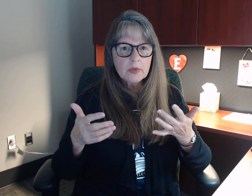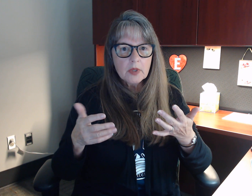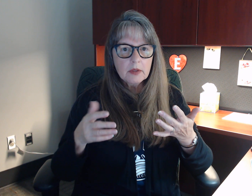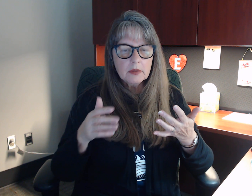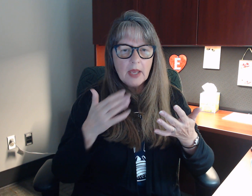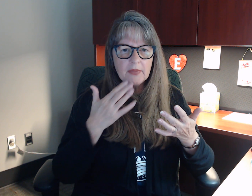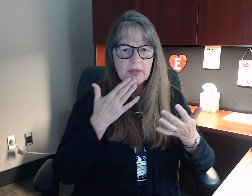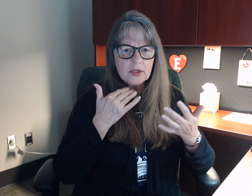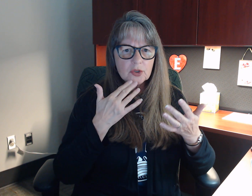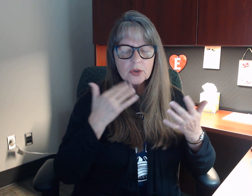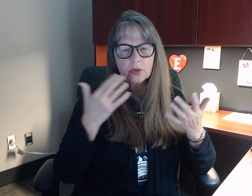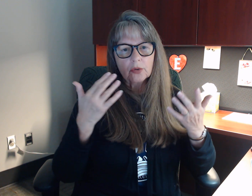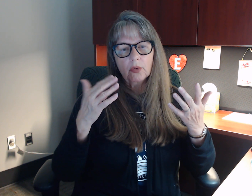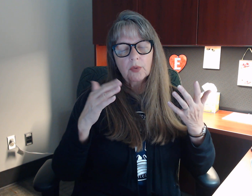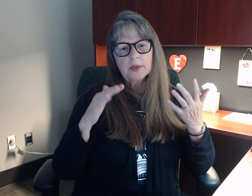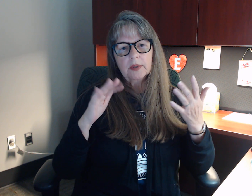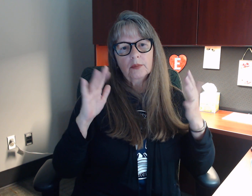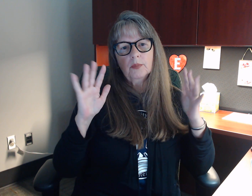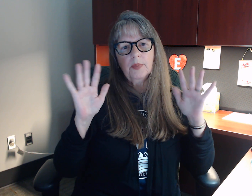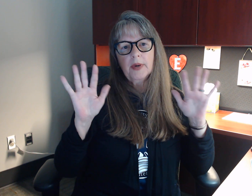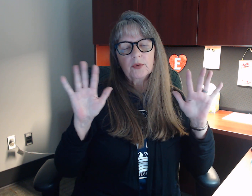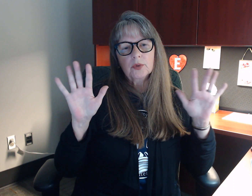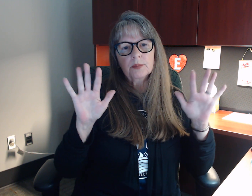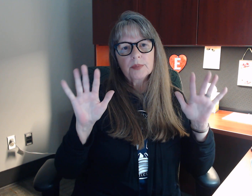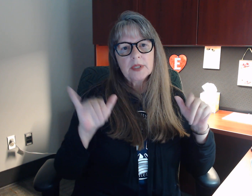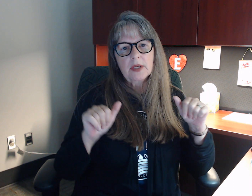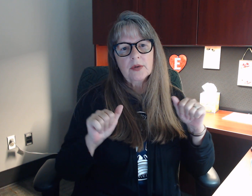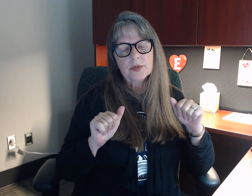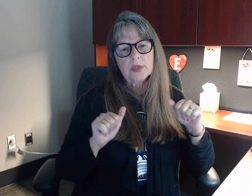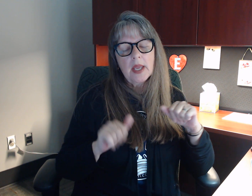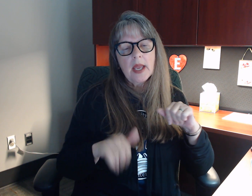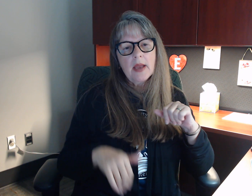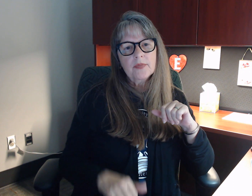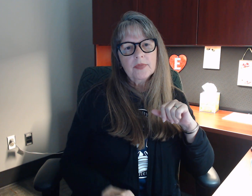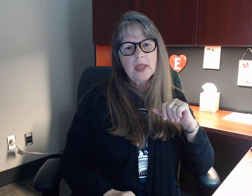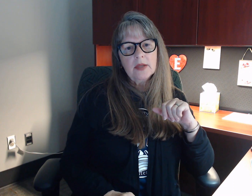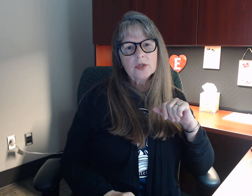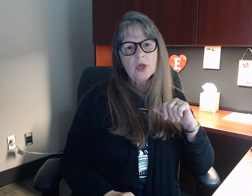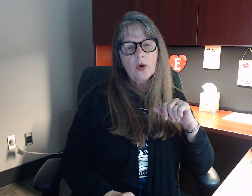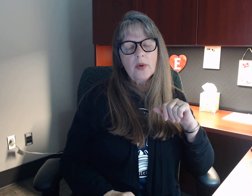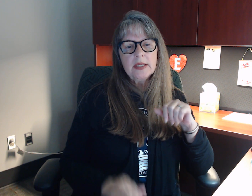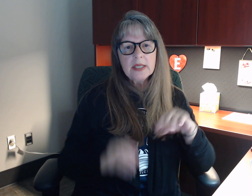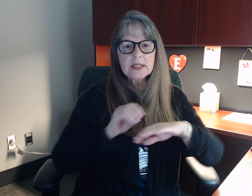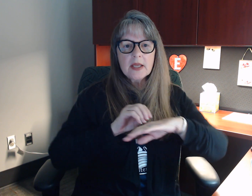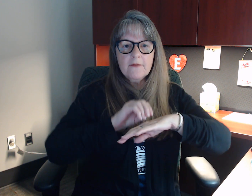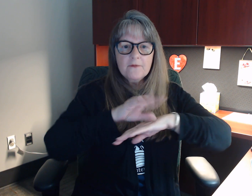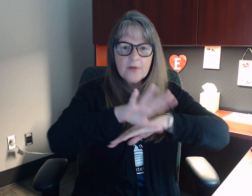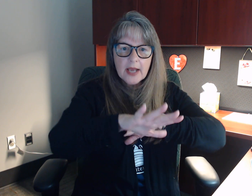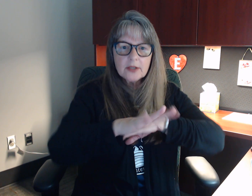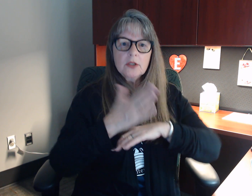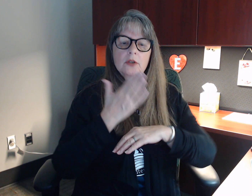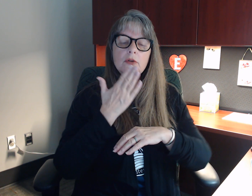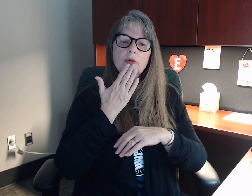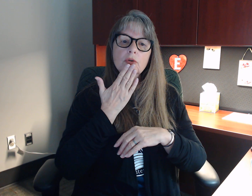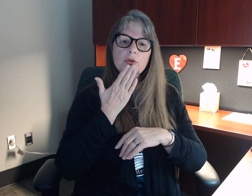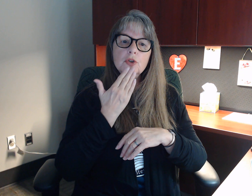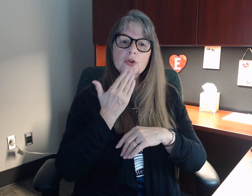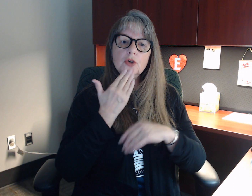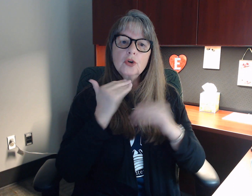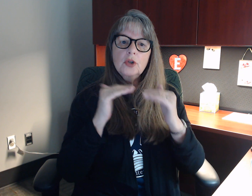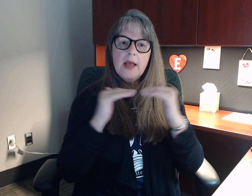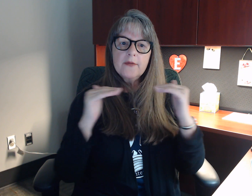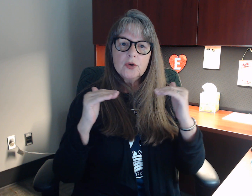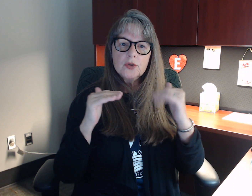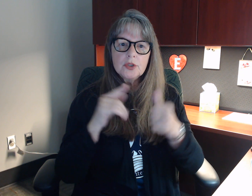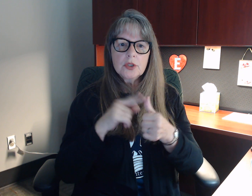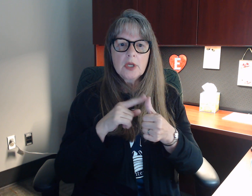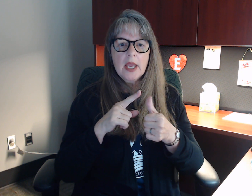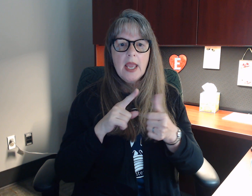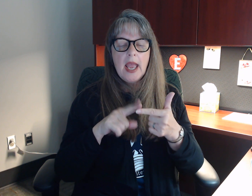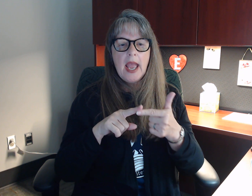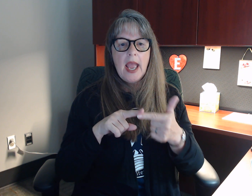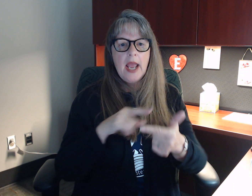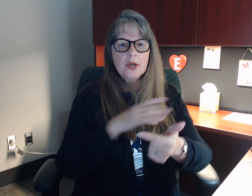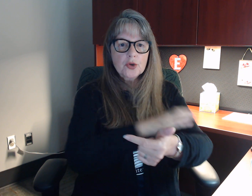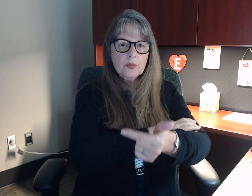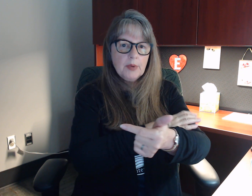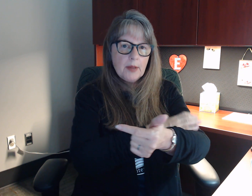I think, the sugar or the whatever cells. And so it does affect your sugar levels and your blood